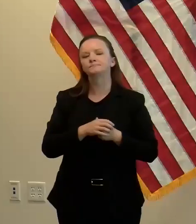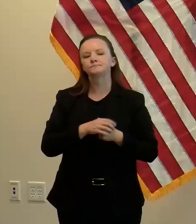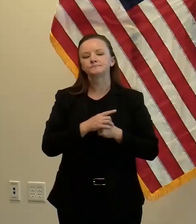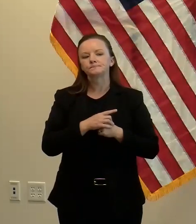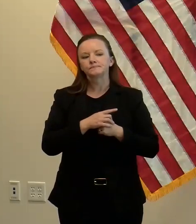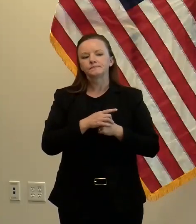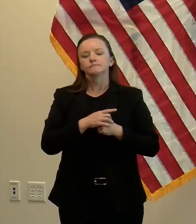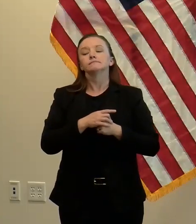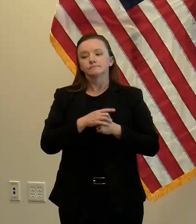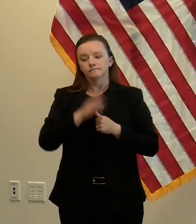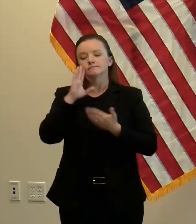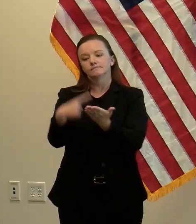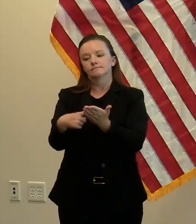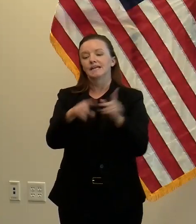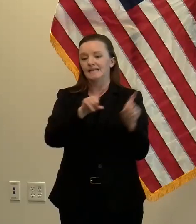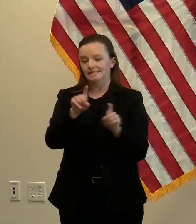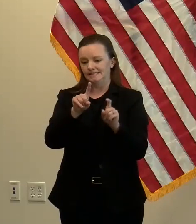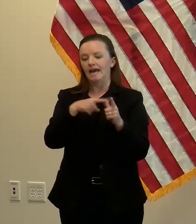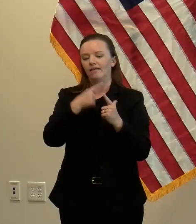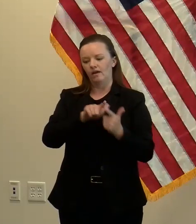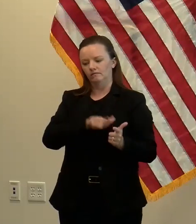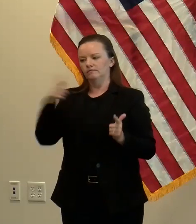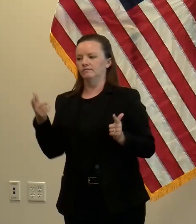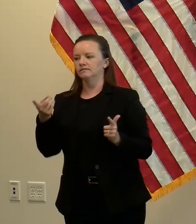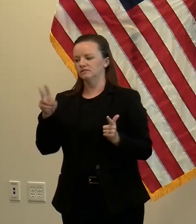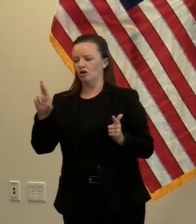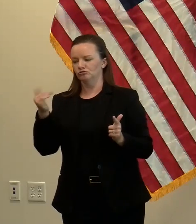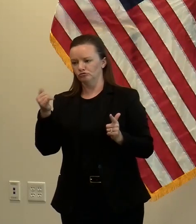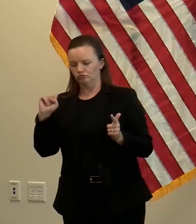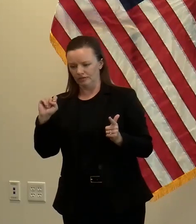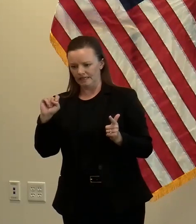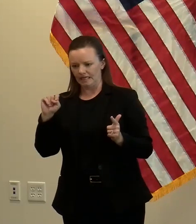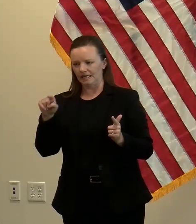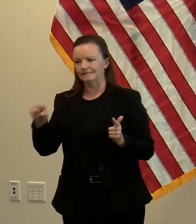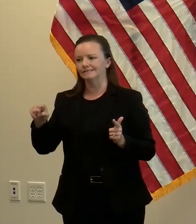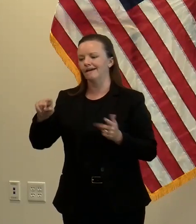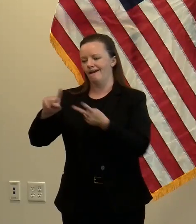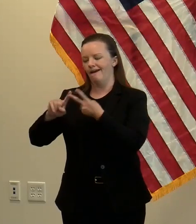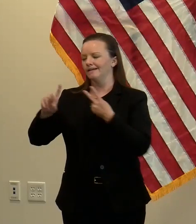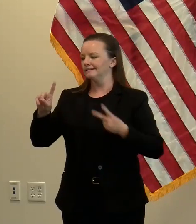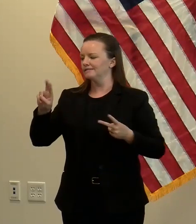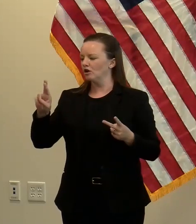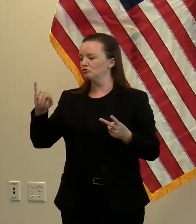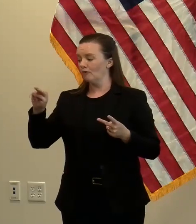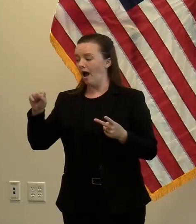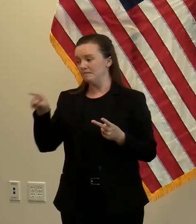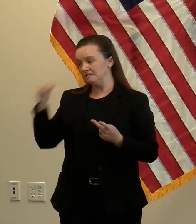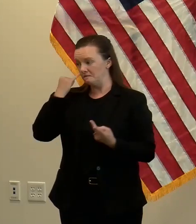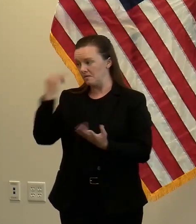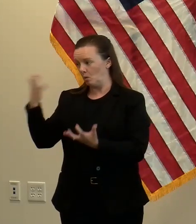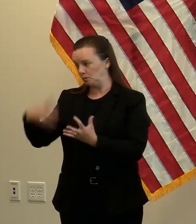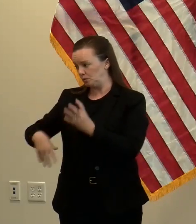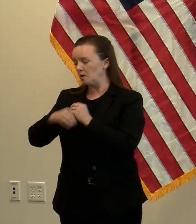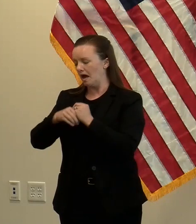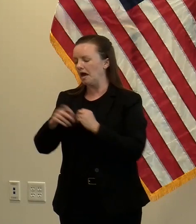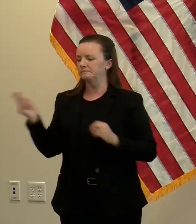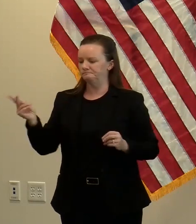let me touch on testing, and then I'm going to let Dr. Christ and Dr. Robbins, if he would like to chime in as